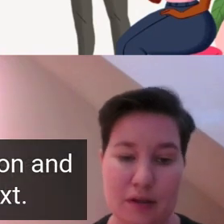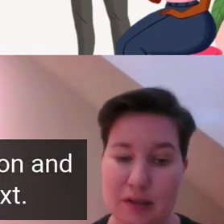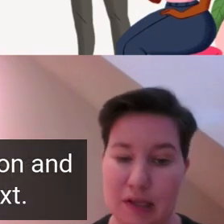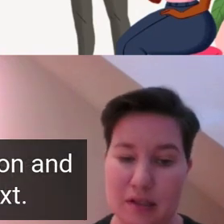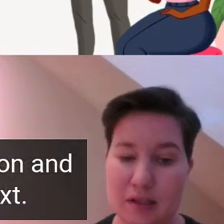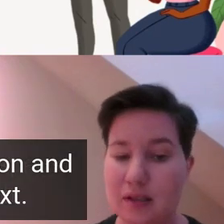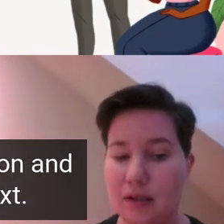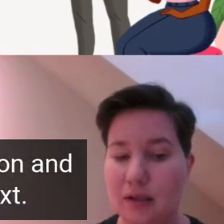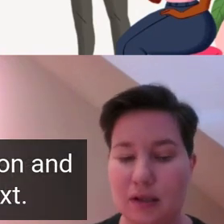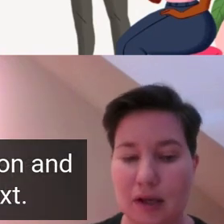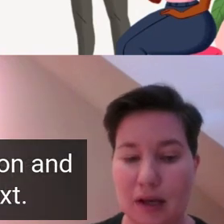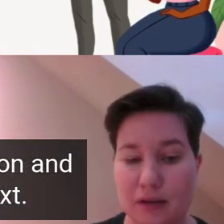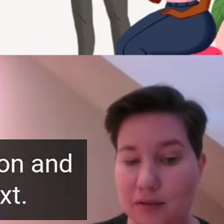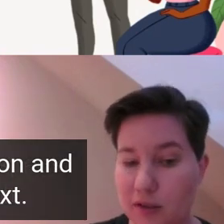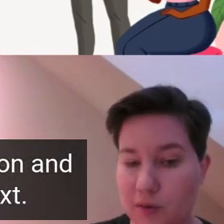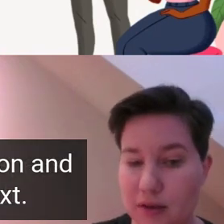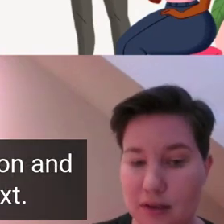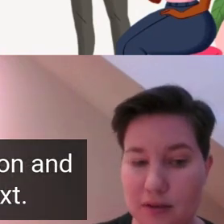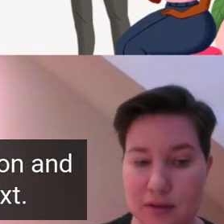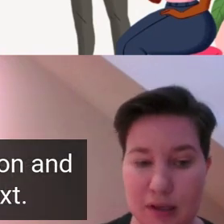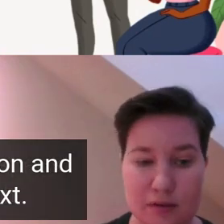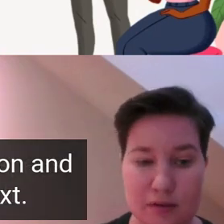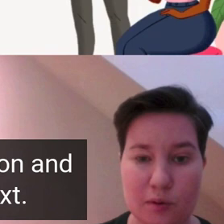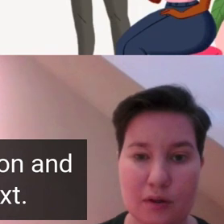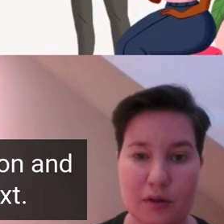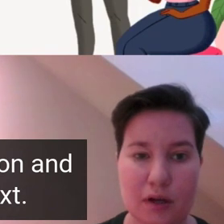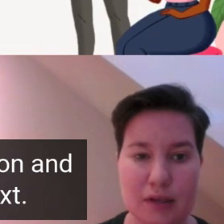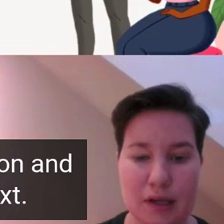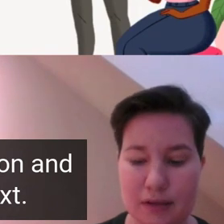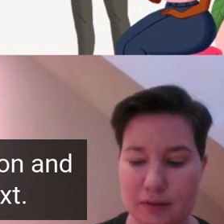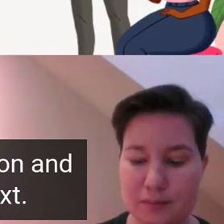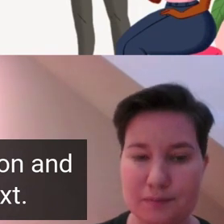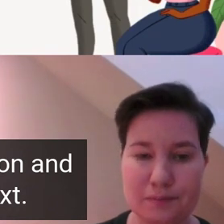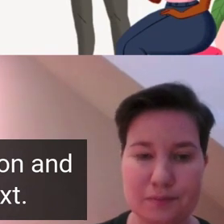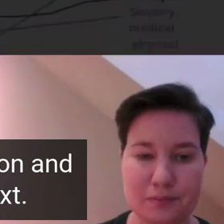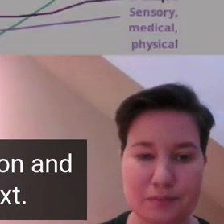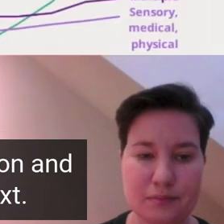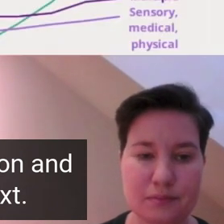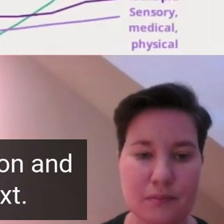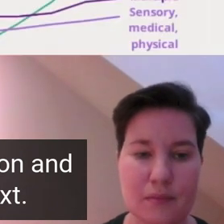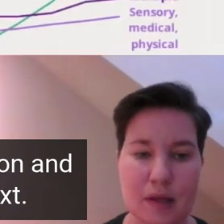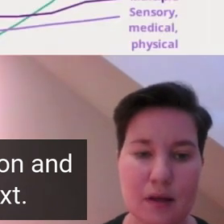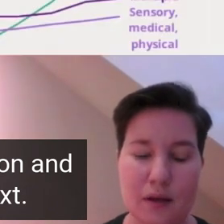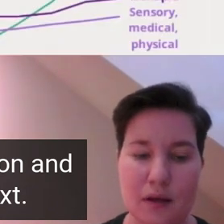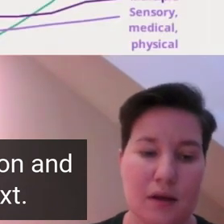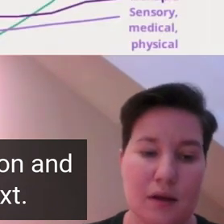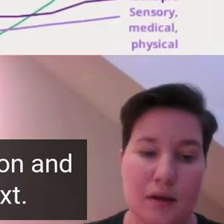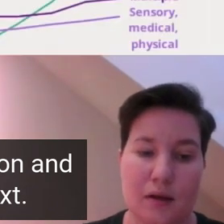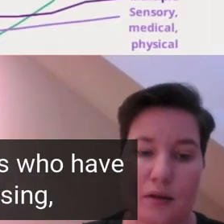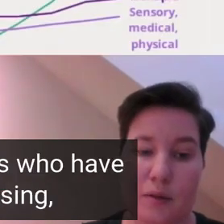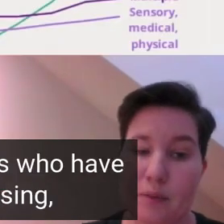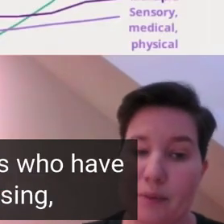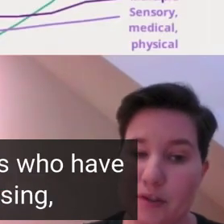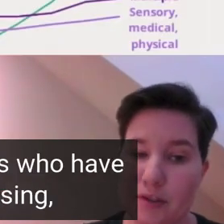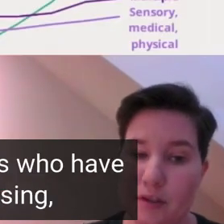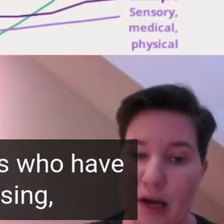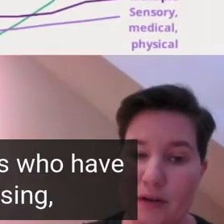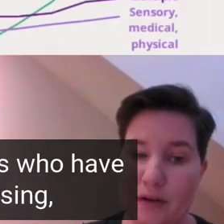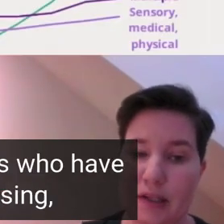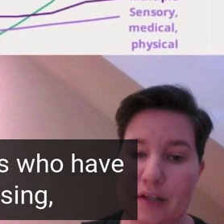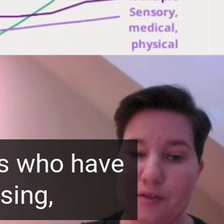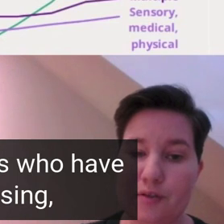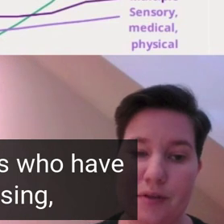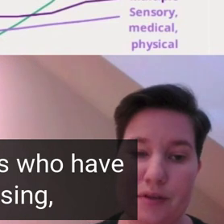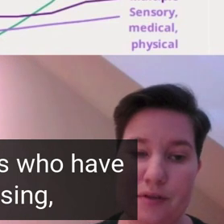in higher education and to situate this in its historical context. The proportion of